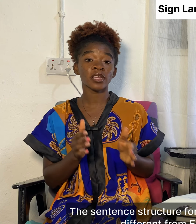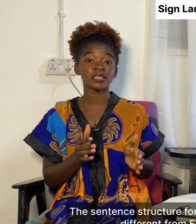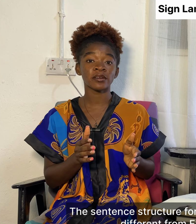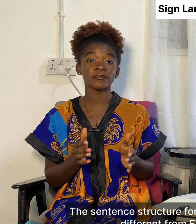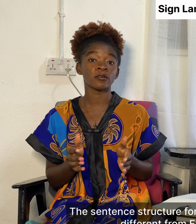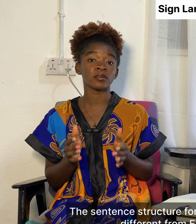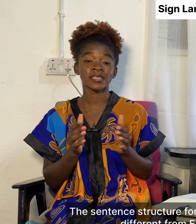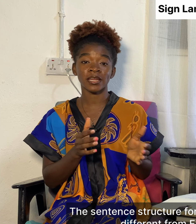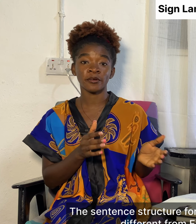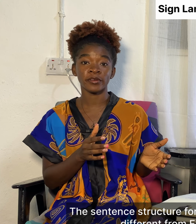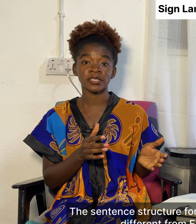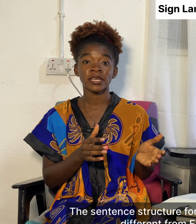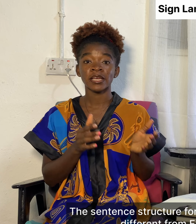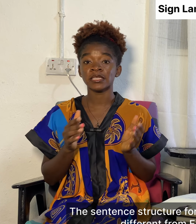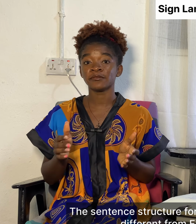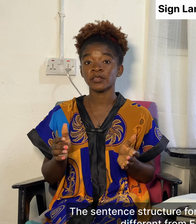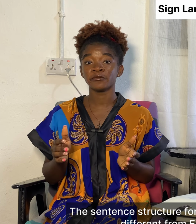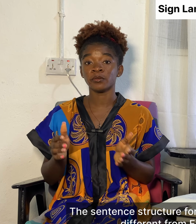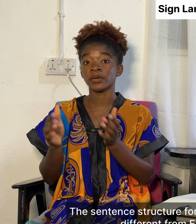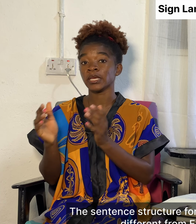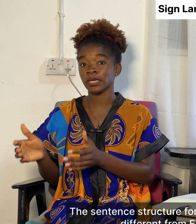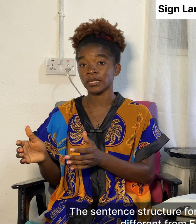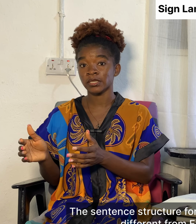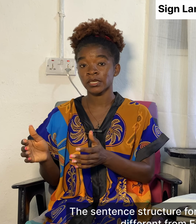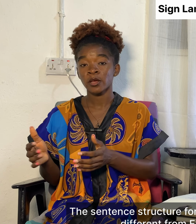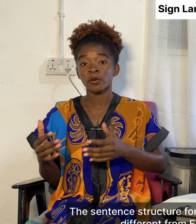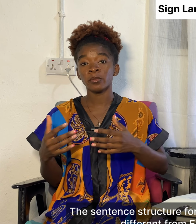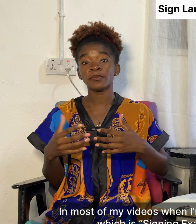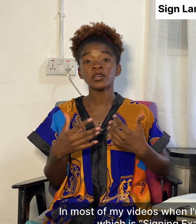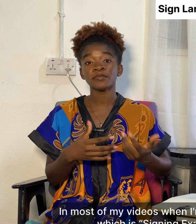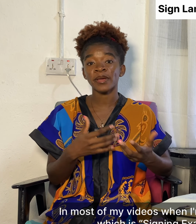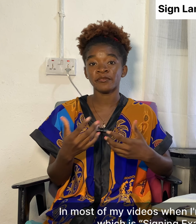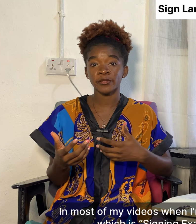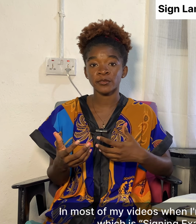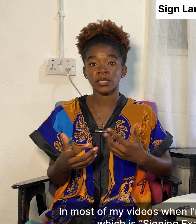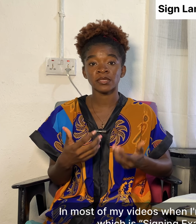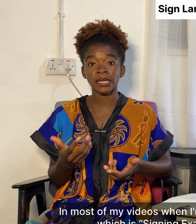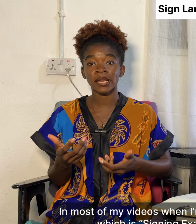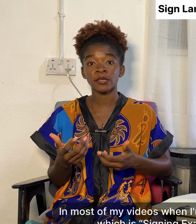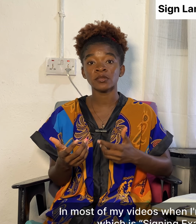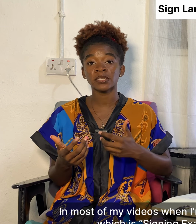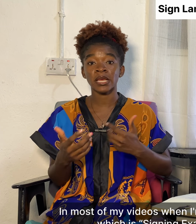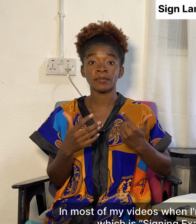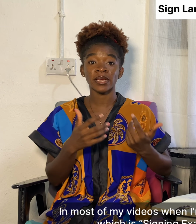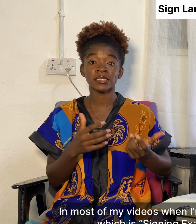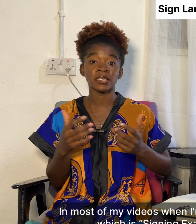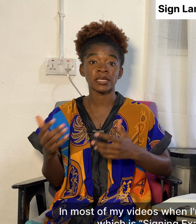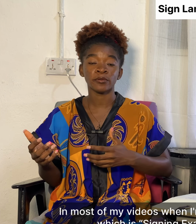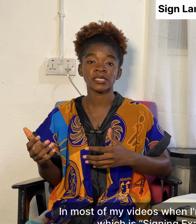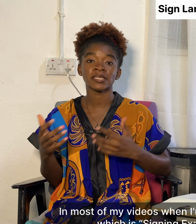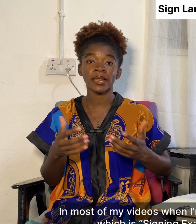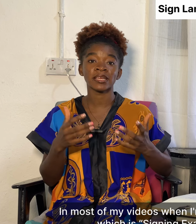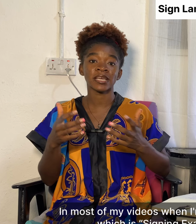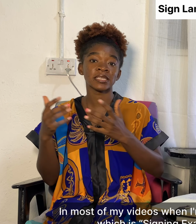structure for sign language is different from English. In most of my videos, when I'm signing, I use SEE, which is signing exact